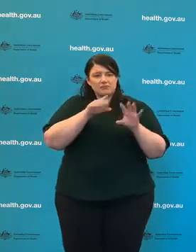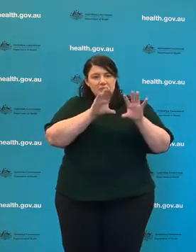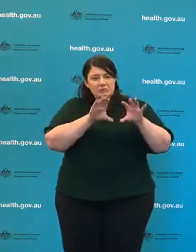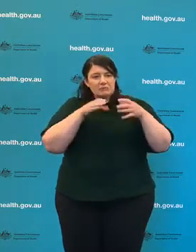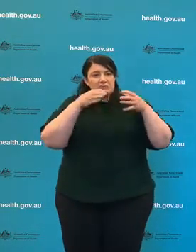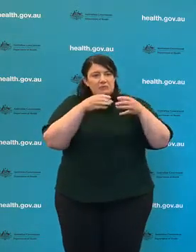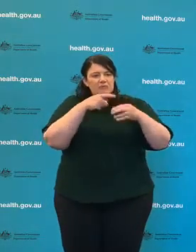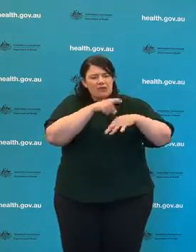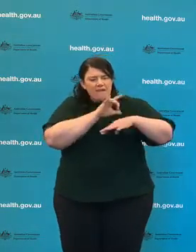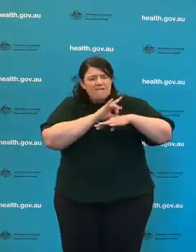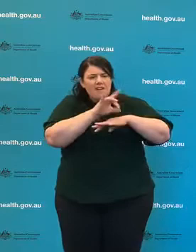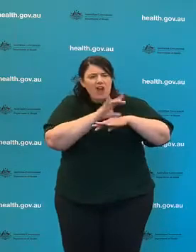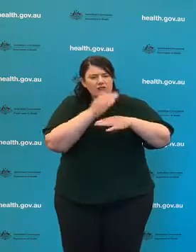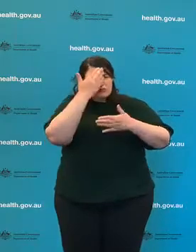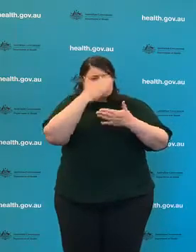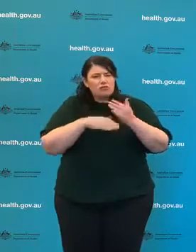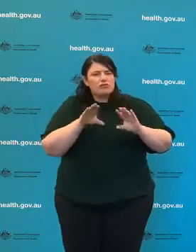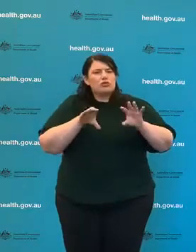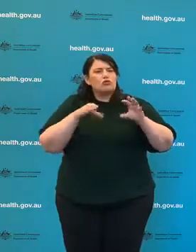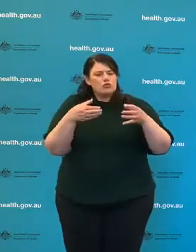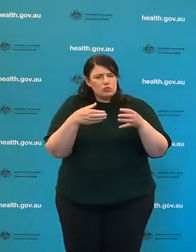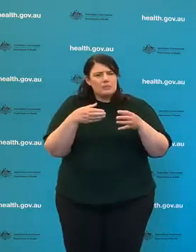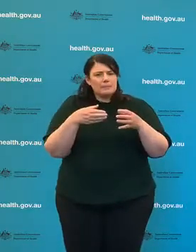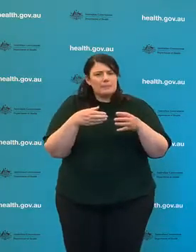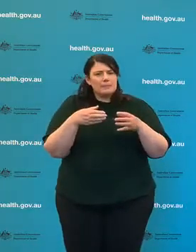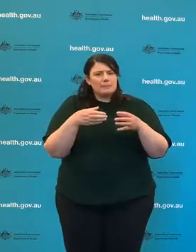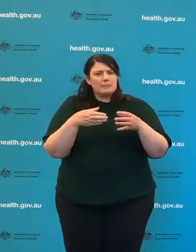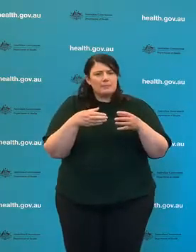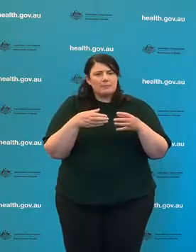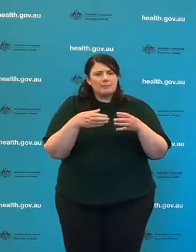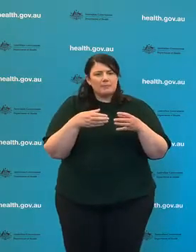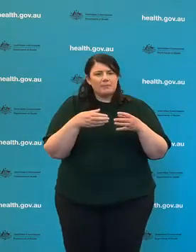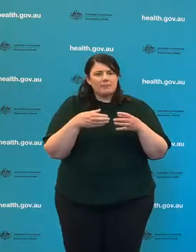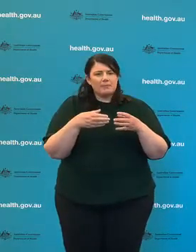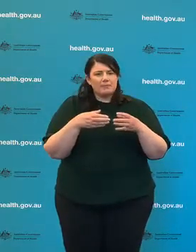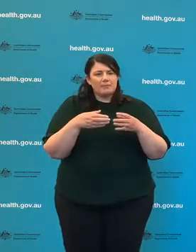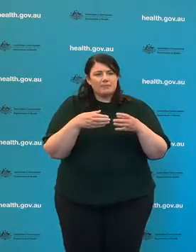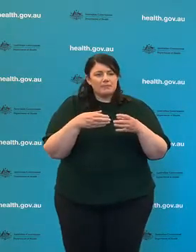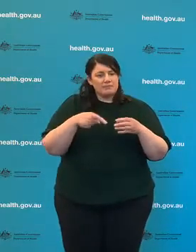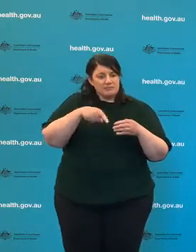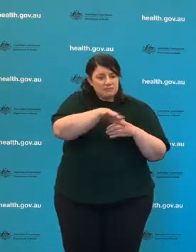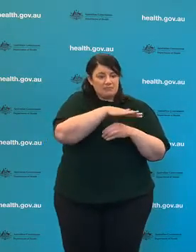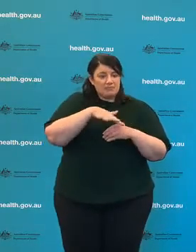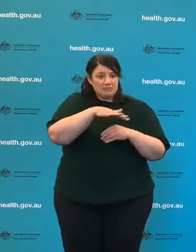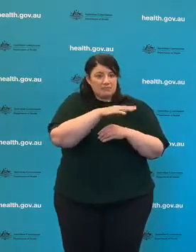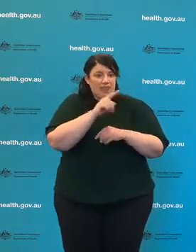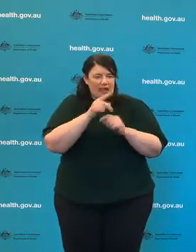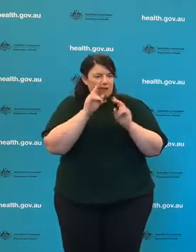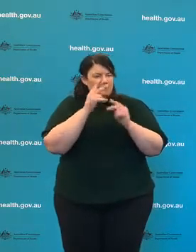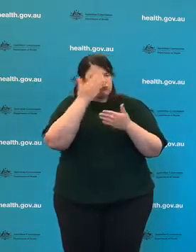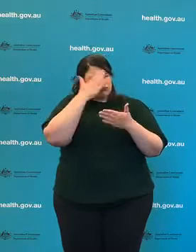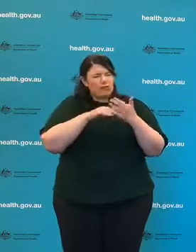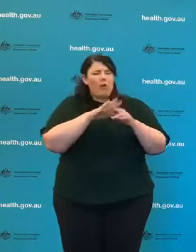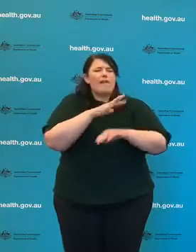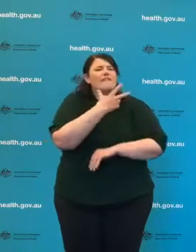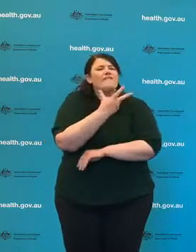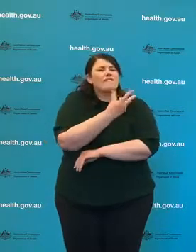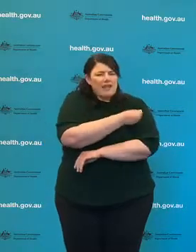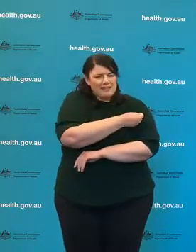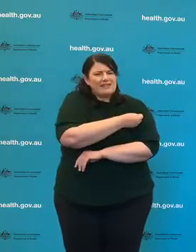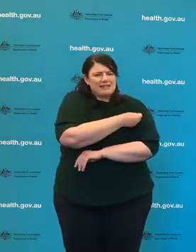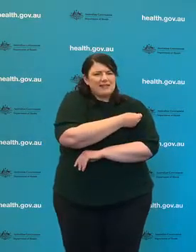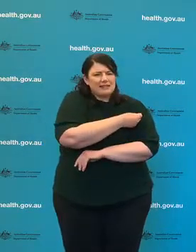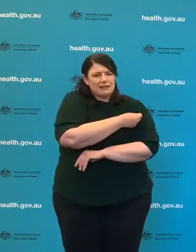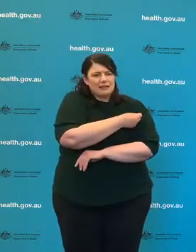and Technical Advisory Group within the Vaccination Division of the Department and bringing